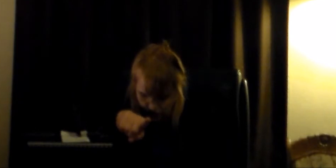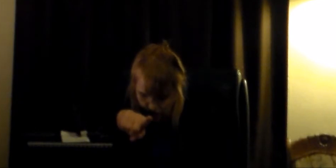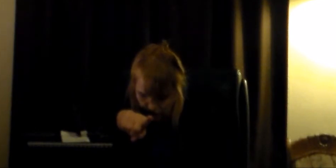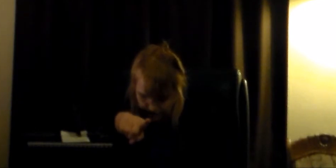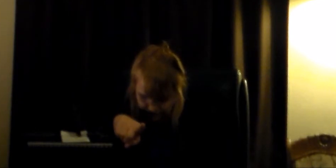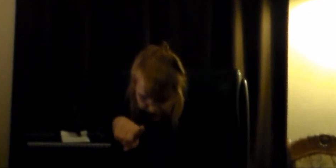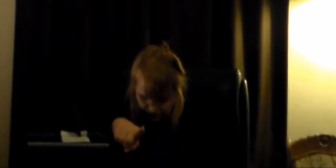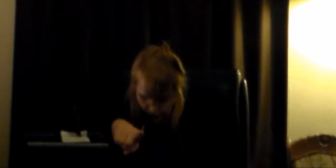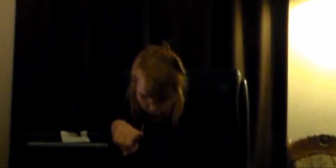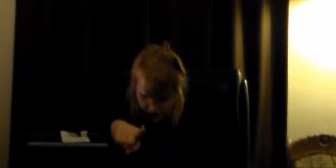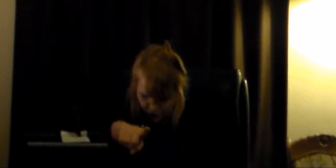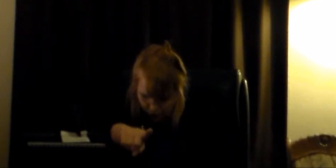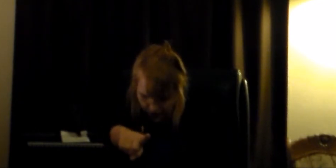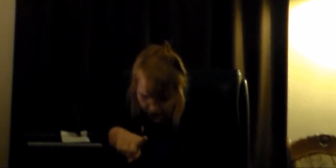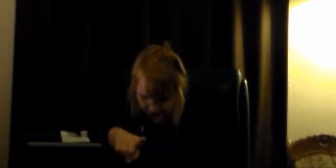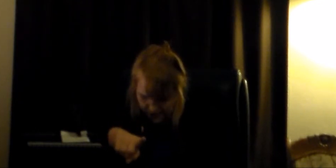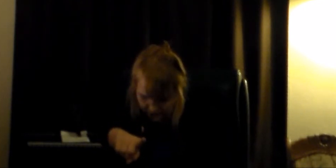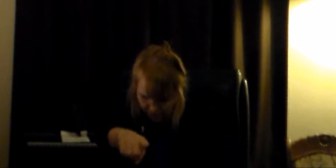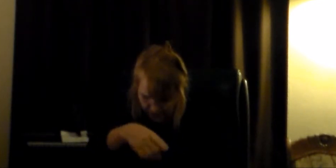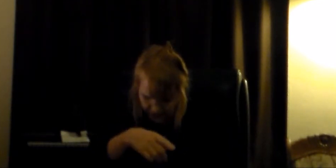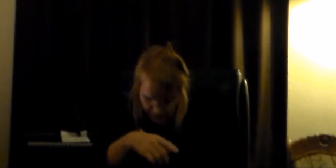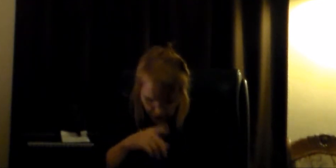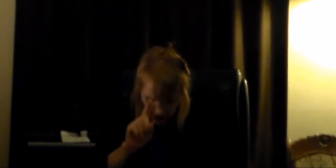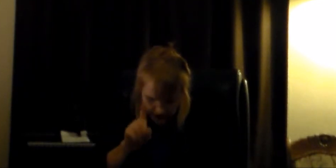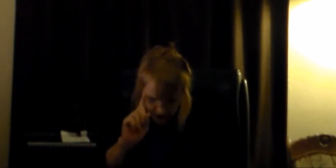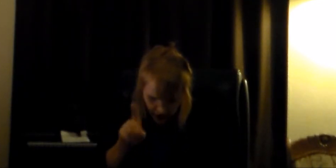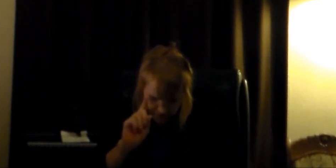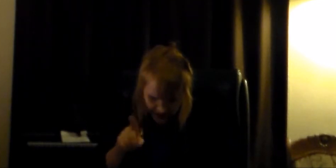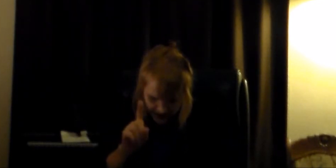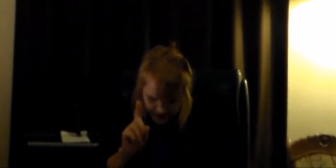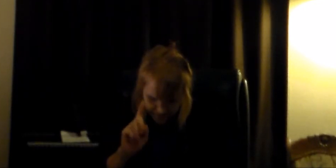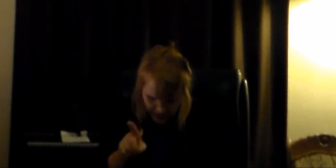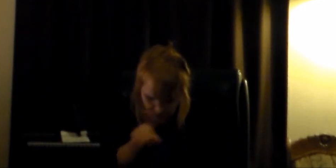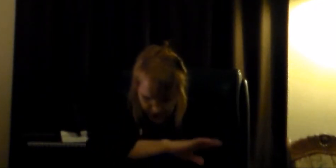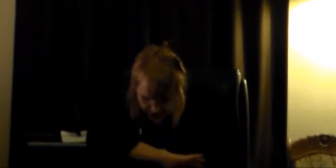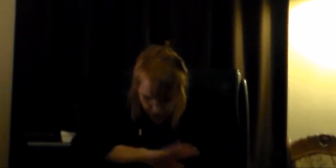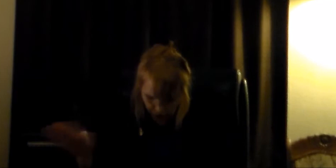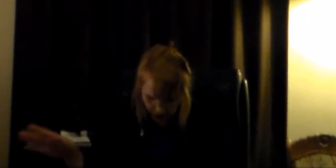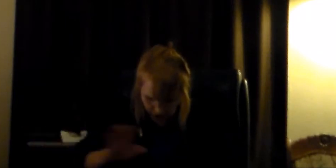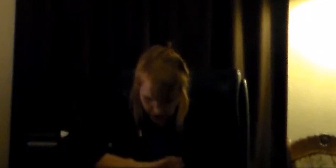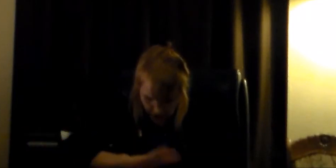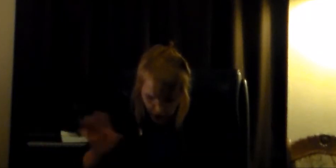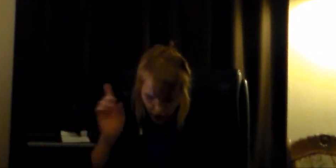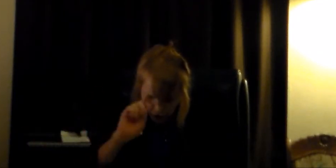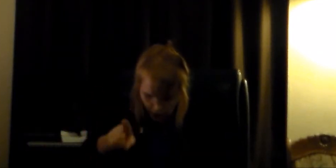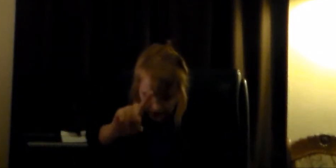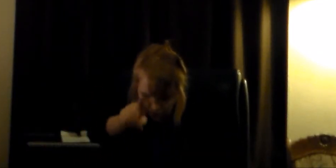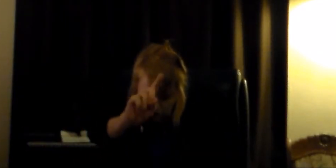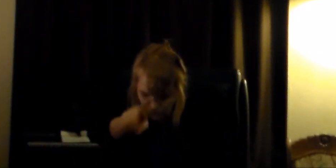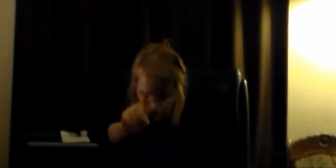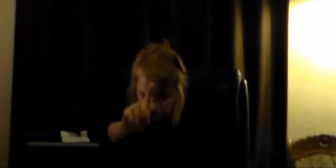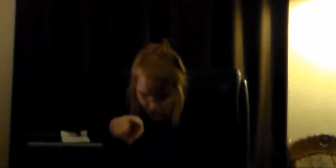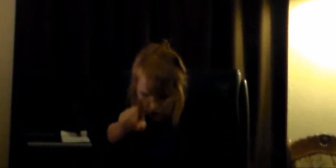sexually immoral, which is wicked and sinful people, not at all means the people of this world who are